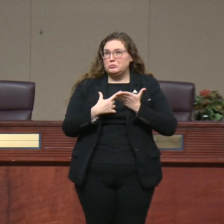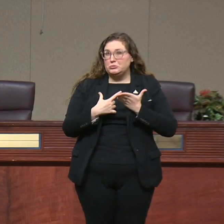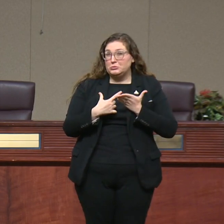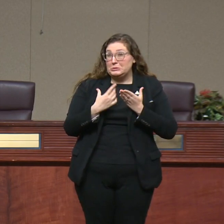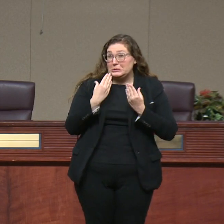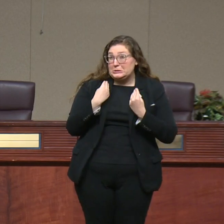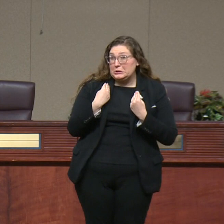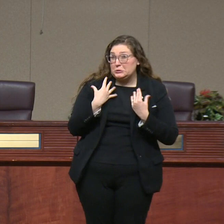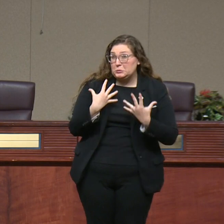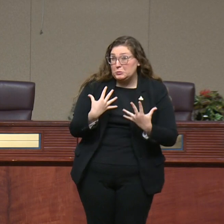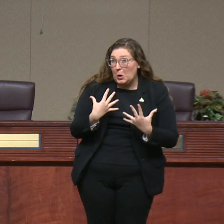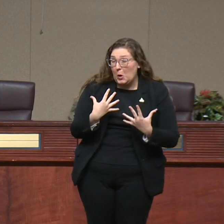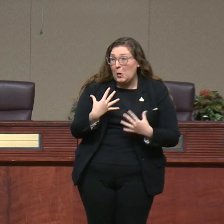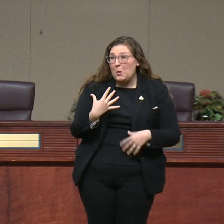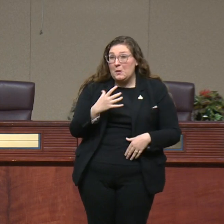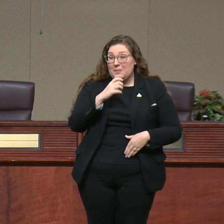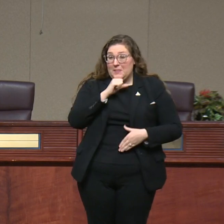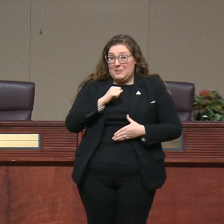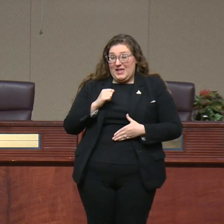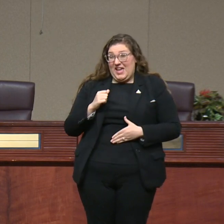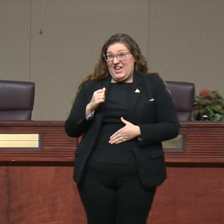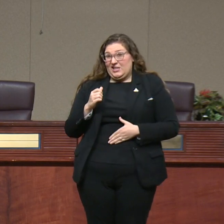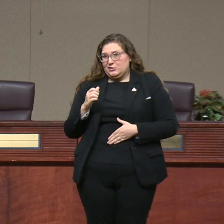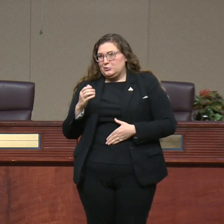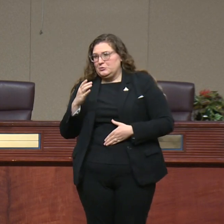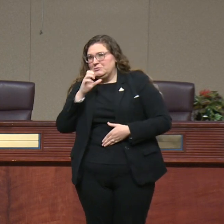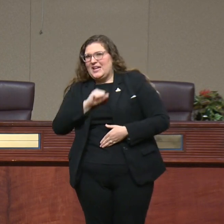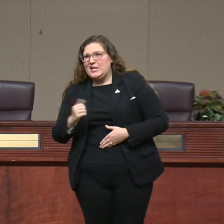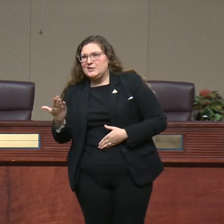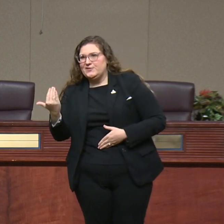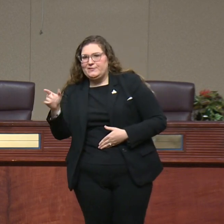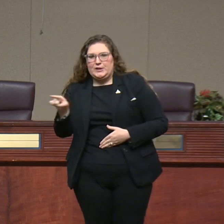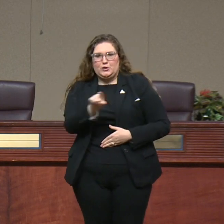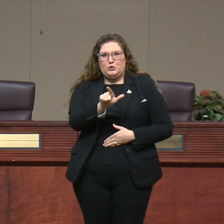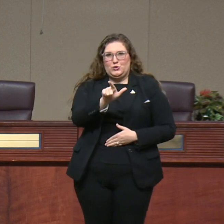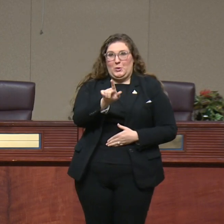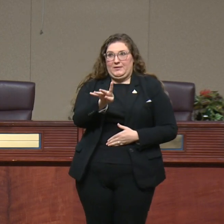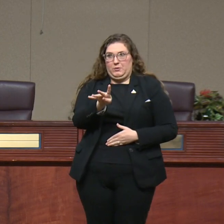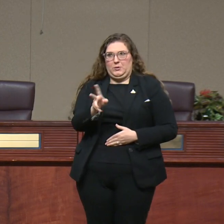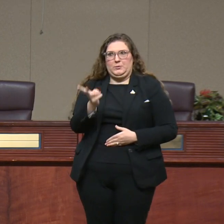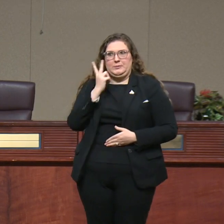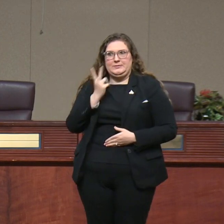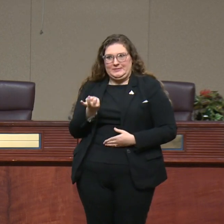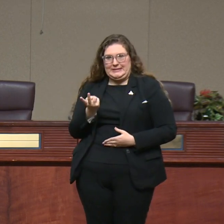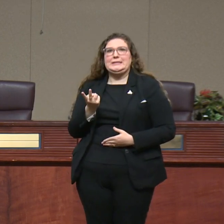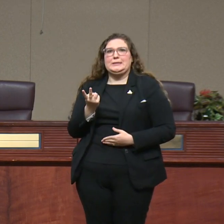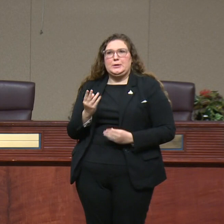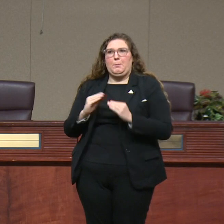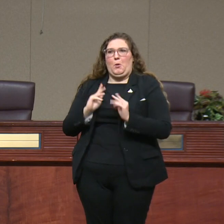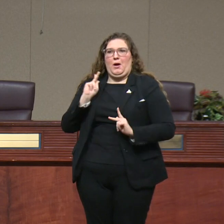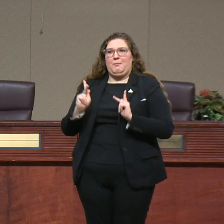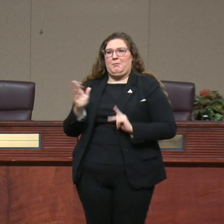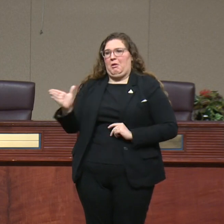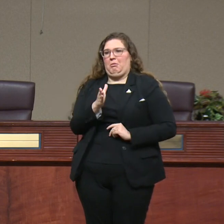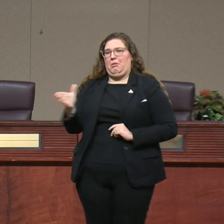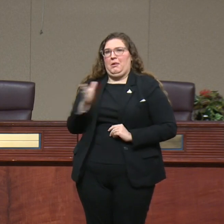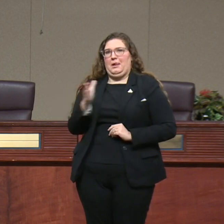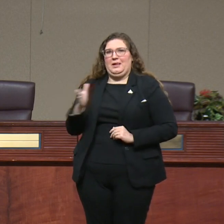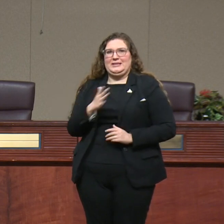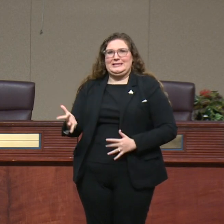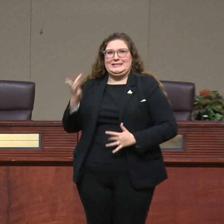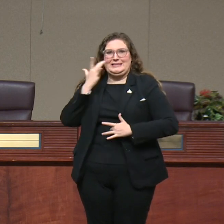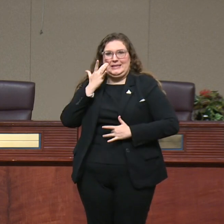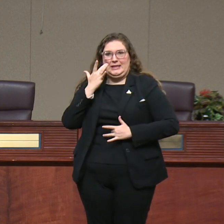in the age group between 15 and 24. And that also applies to 5 years old